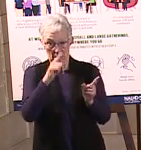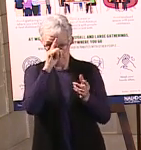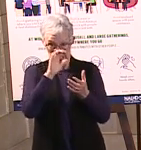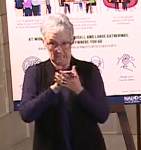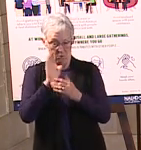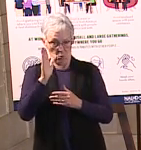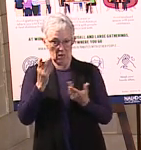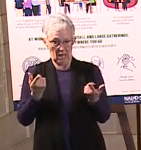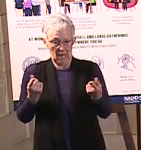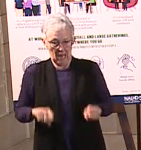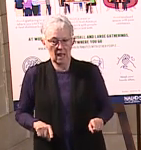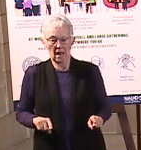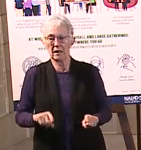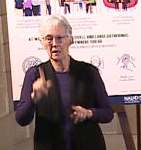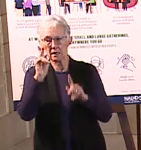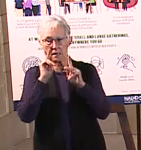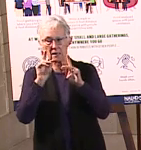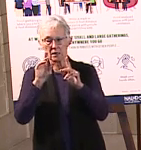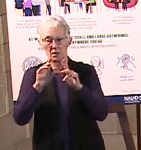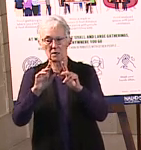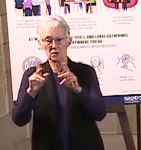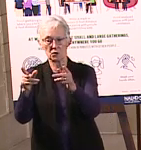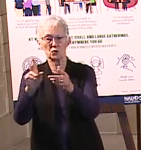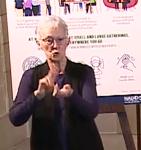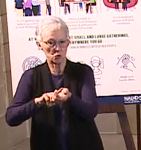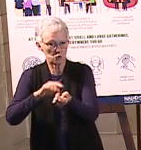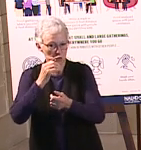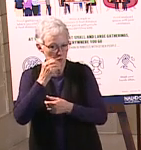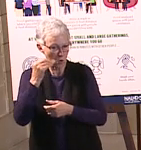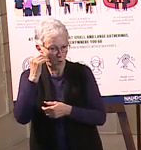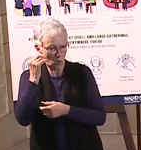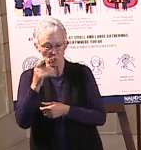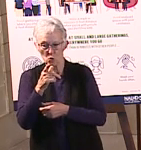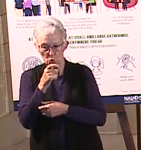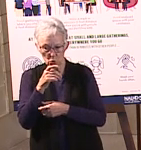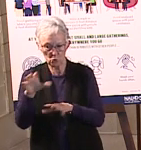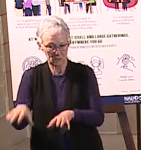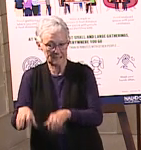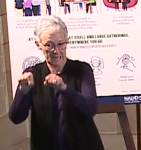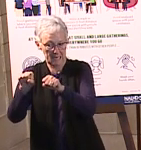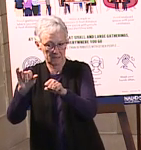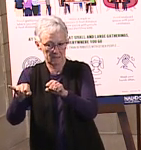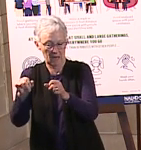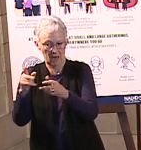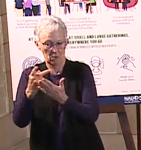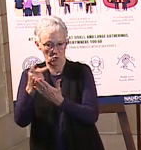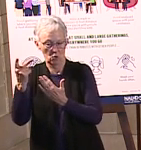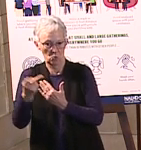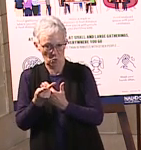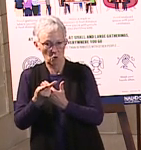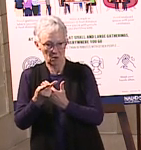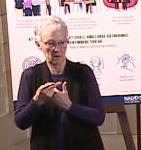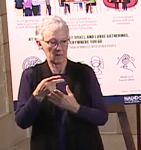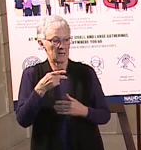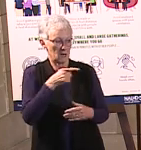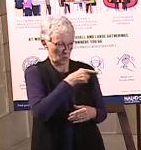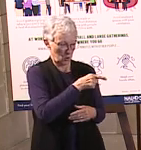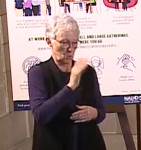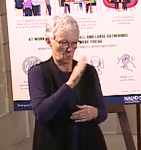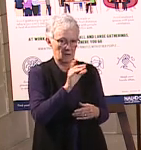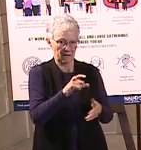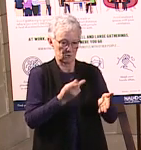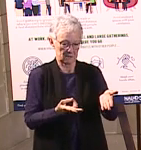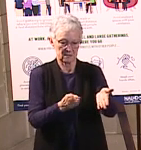that providers who undertake this program will require both the resident and the person coming in to do their essential care to sign a